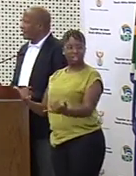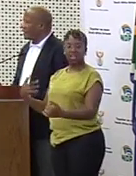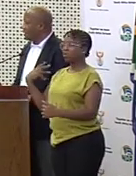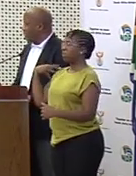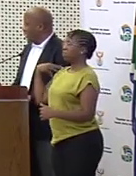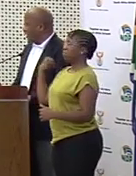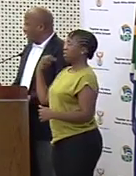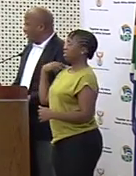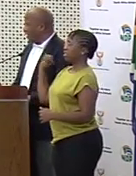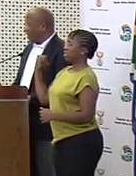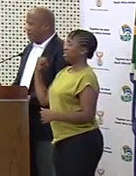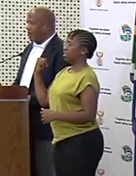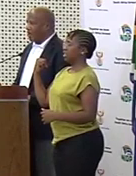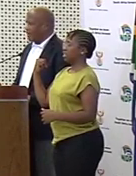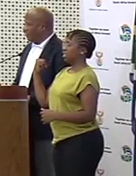Minister